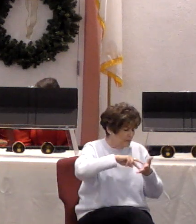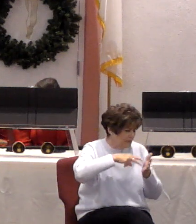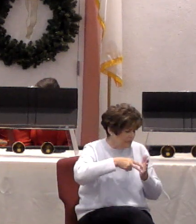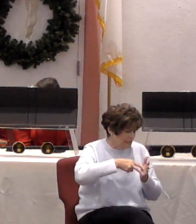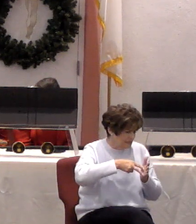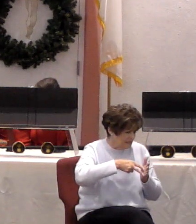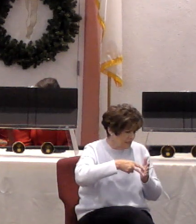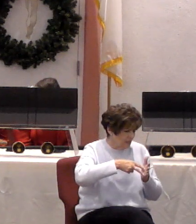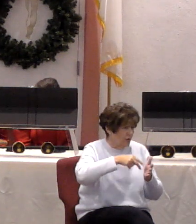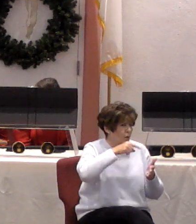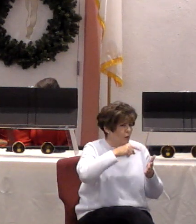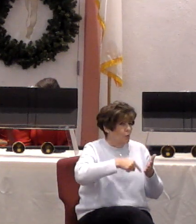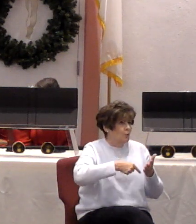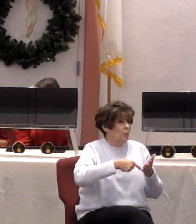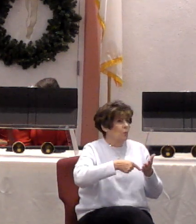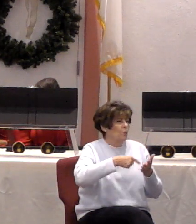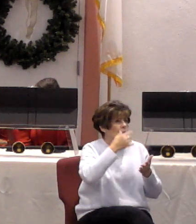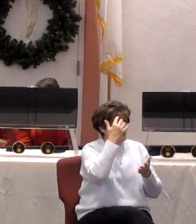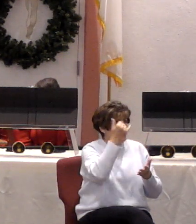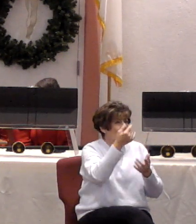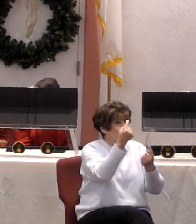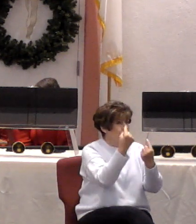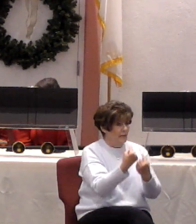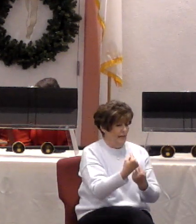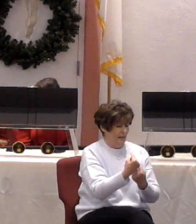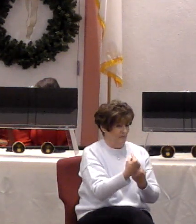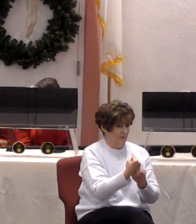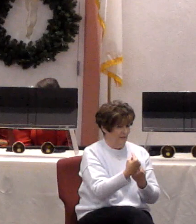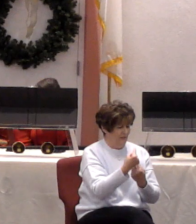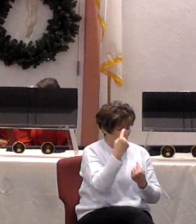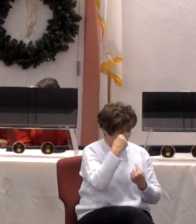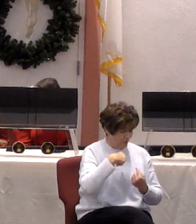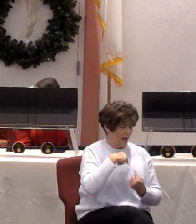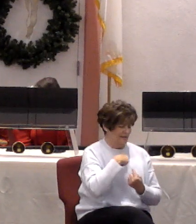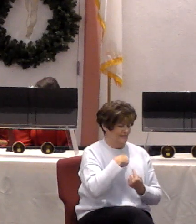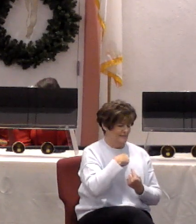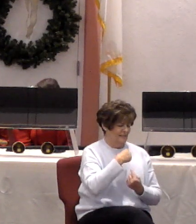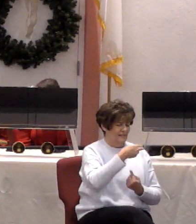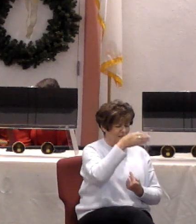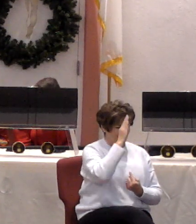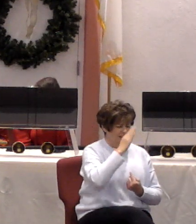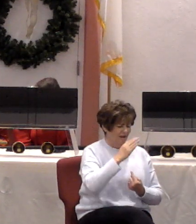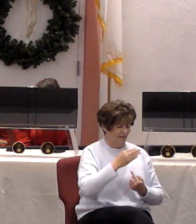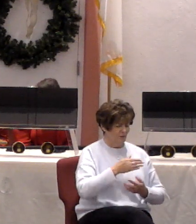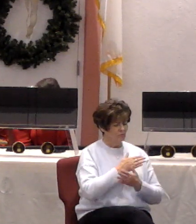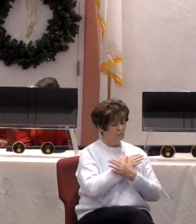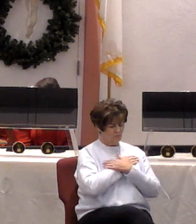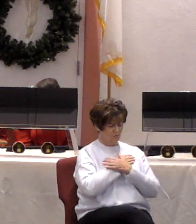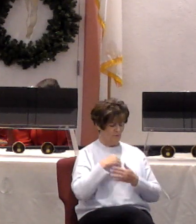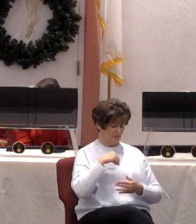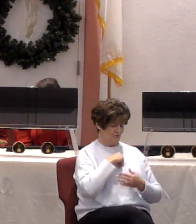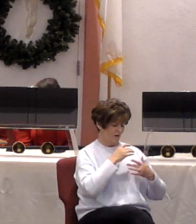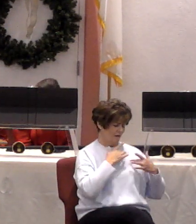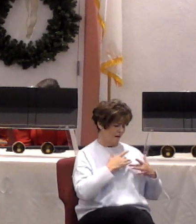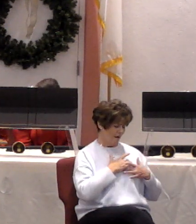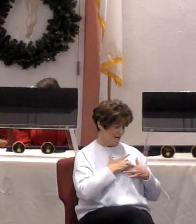came to be amongst us. As we continue through the service, guide and direct our hearts and our thoughts and our actions. Help us to be